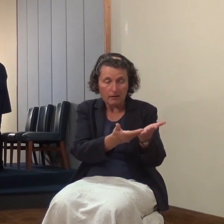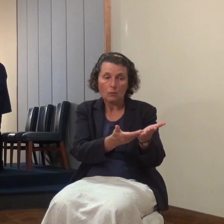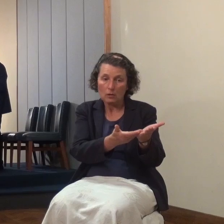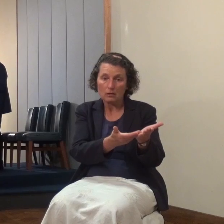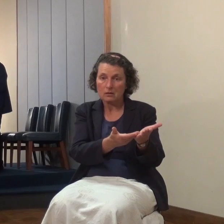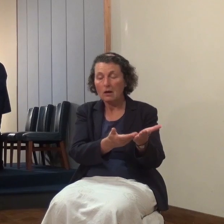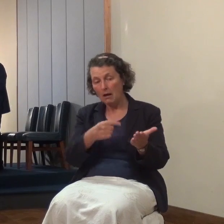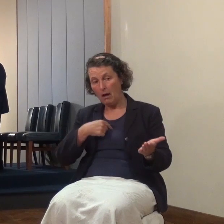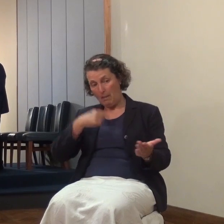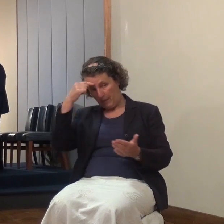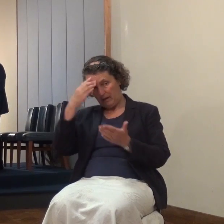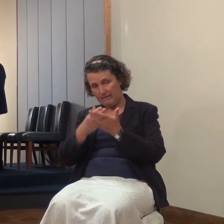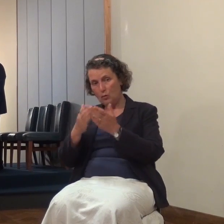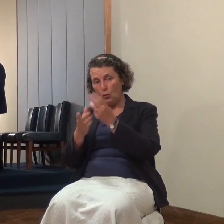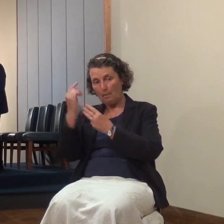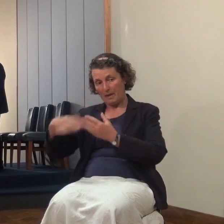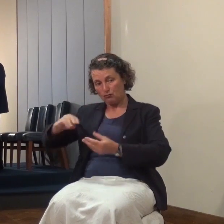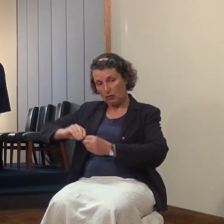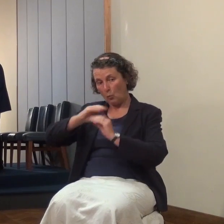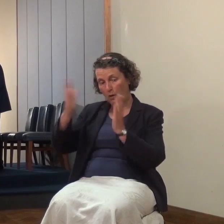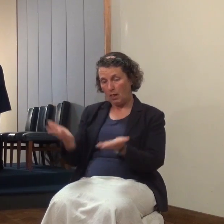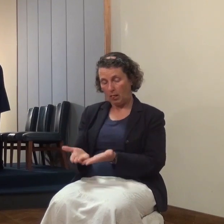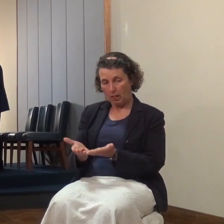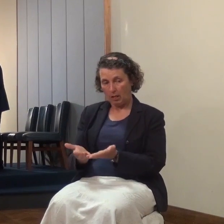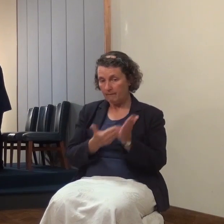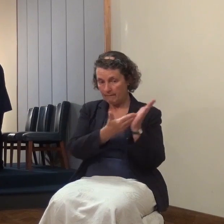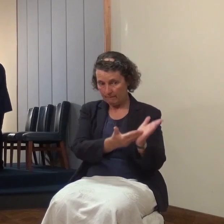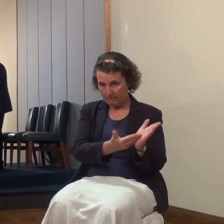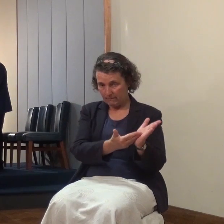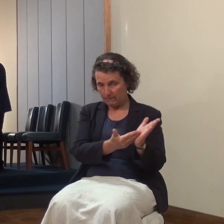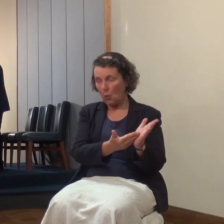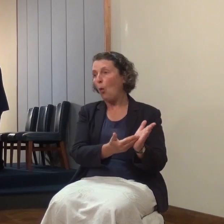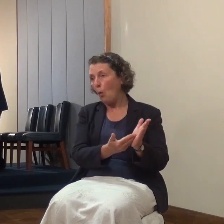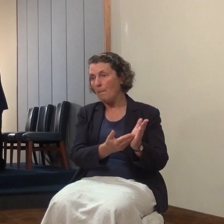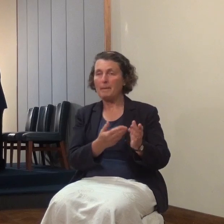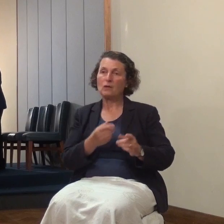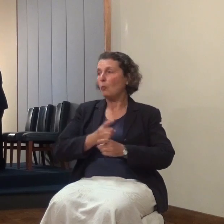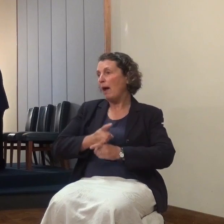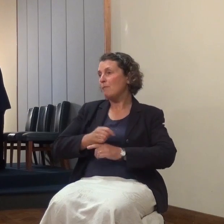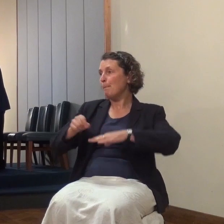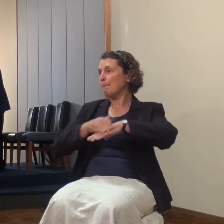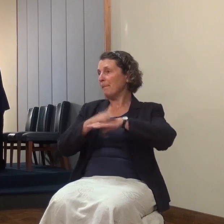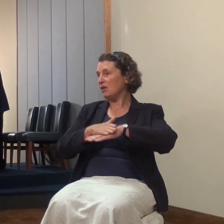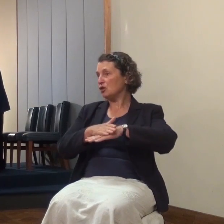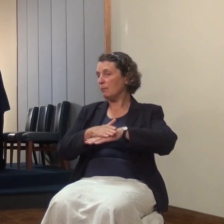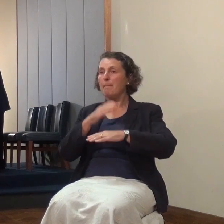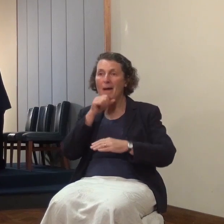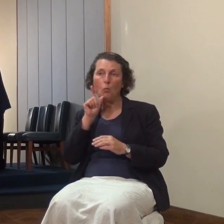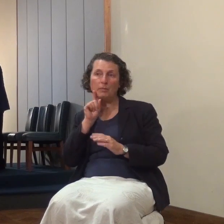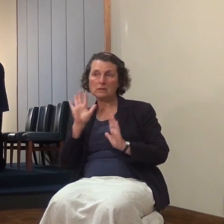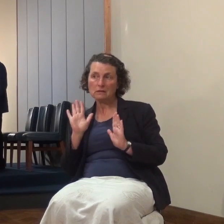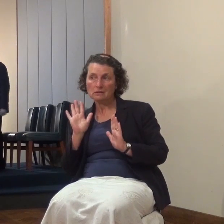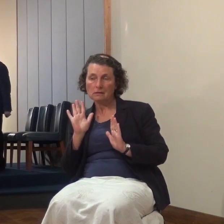creation, or given a calm, reasoned defence of traditional marriage. Open-air preaching